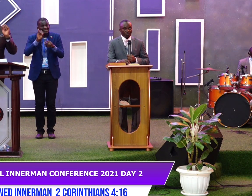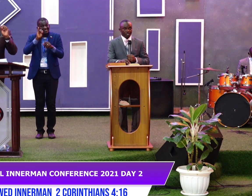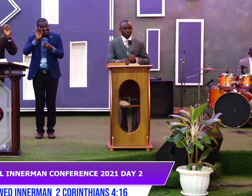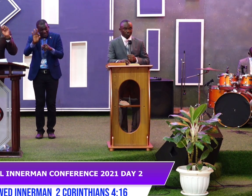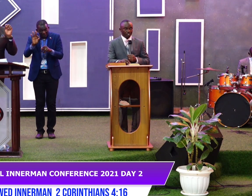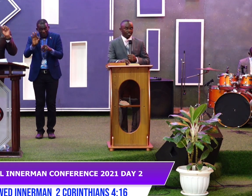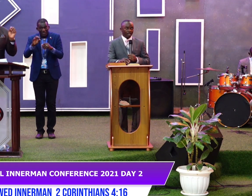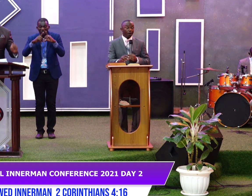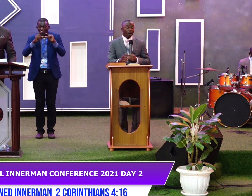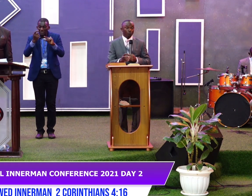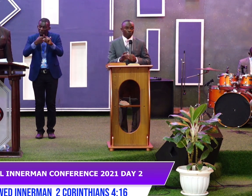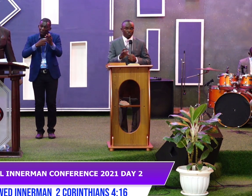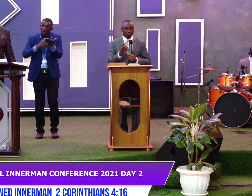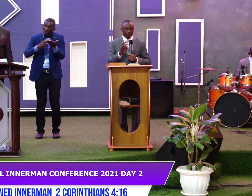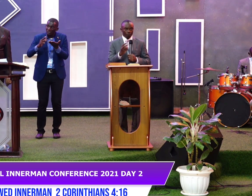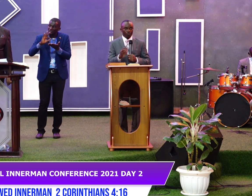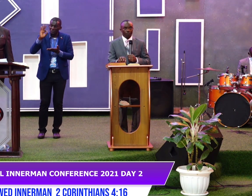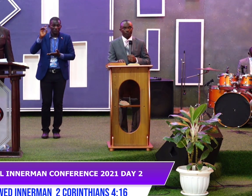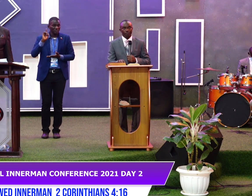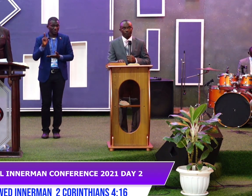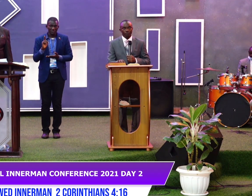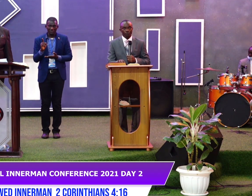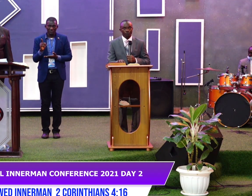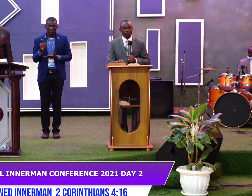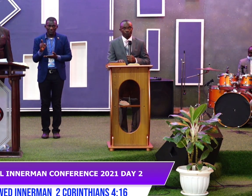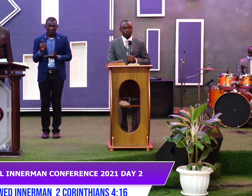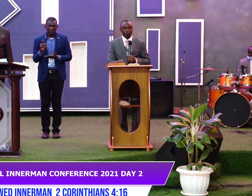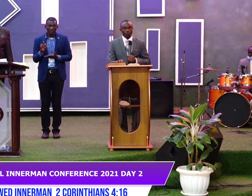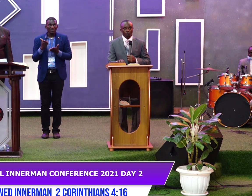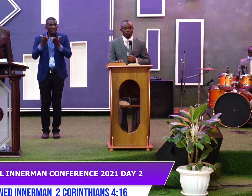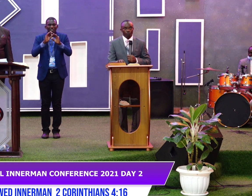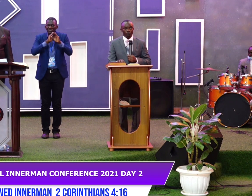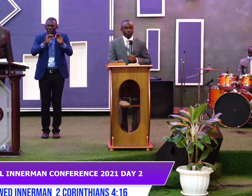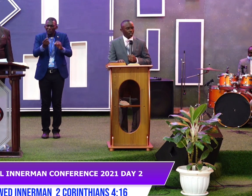kamwa ke, if it has come out of his mouth,